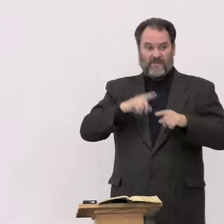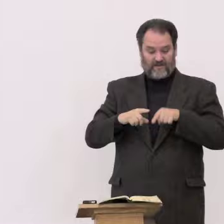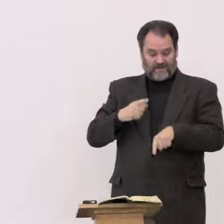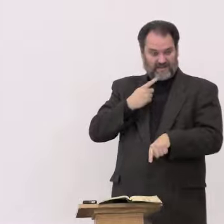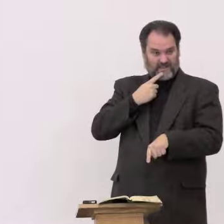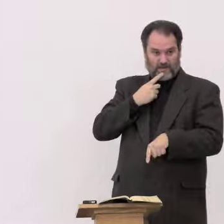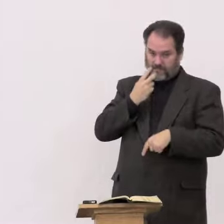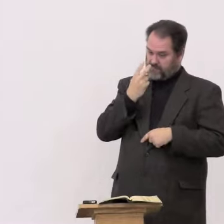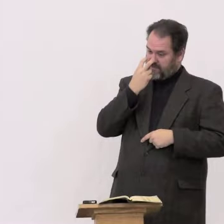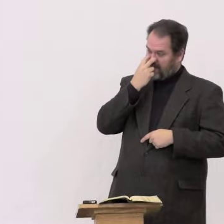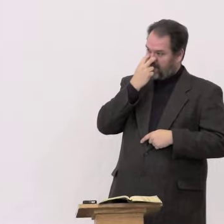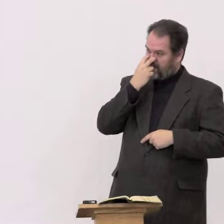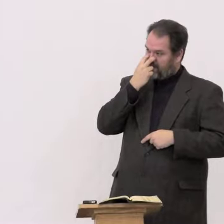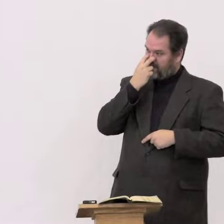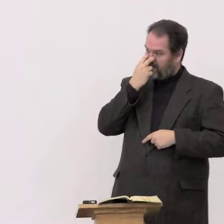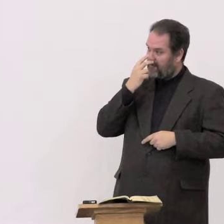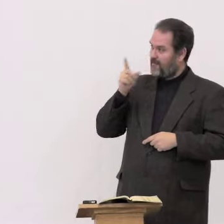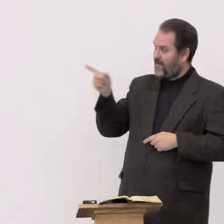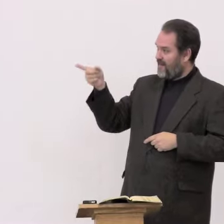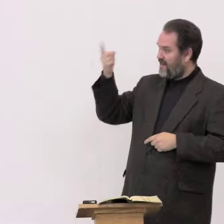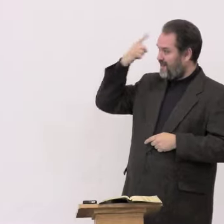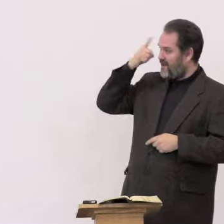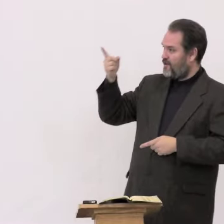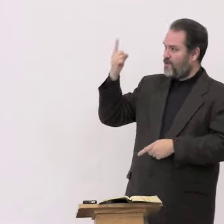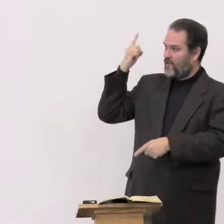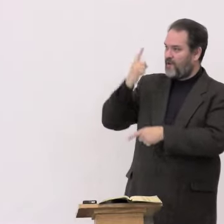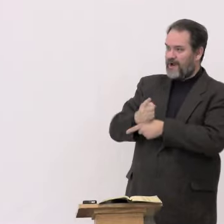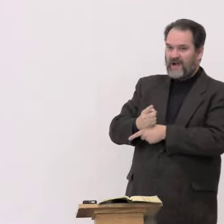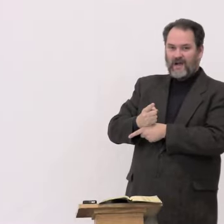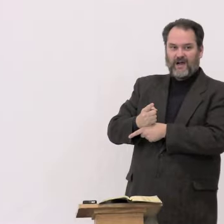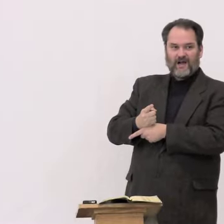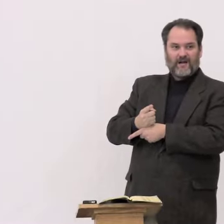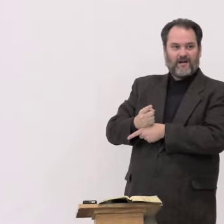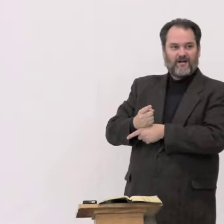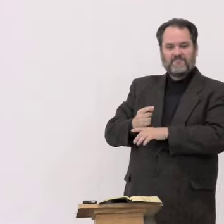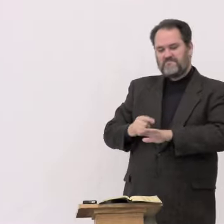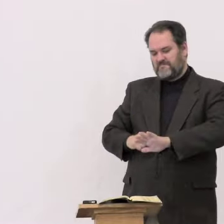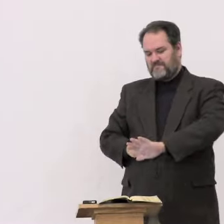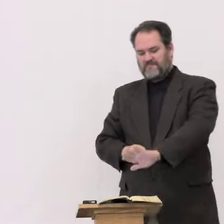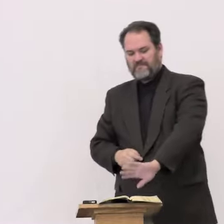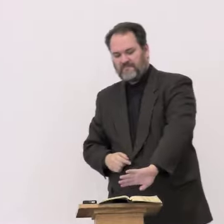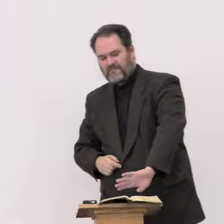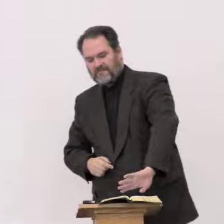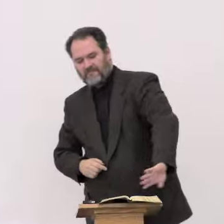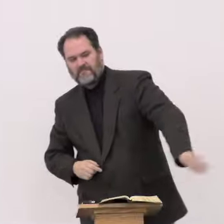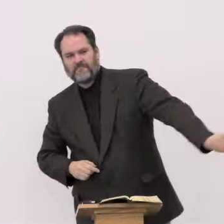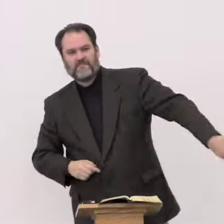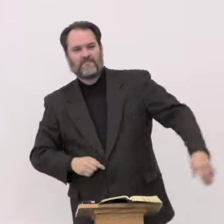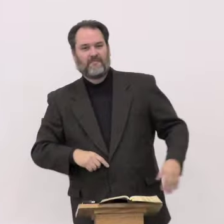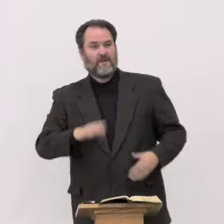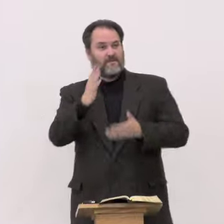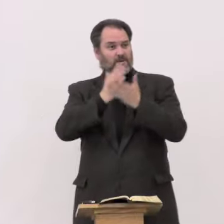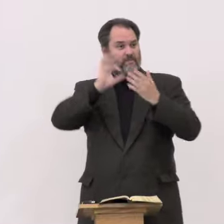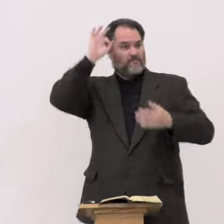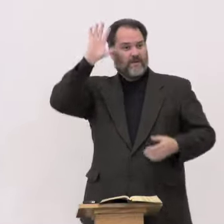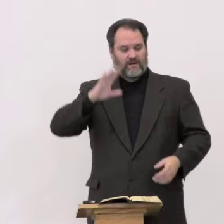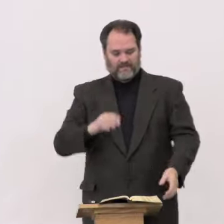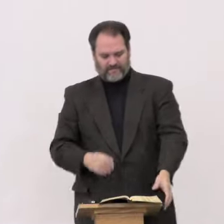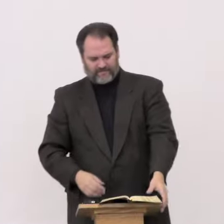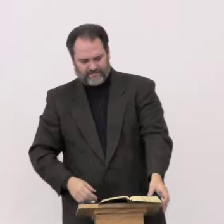I don't know if they're blind or they don't really understand, but they think they're right, and they just put away the